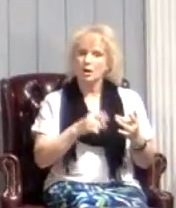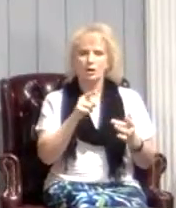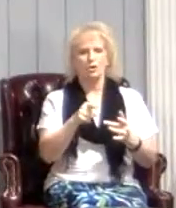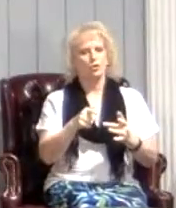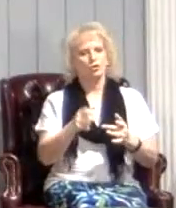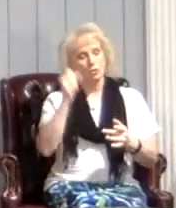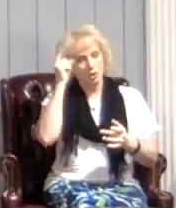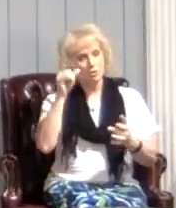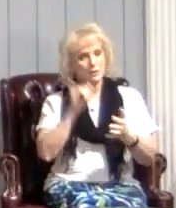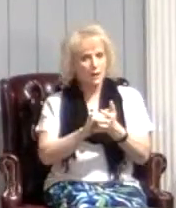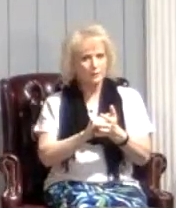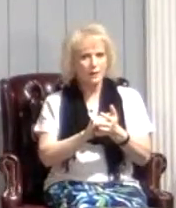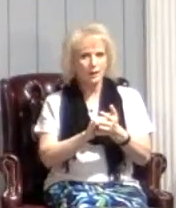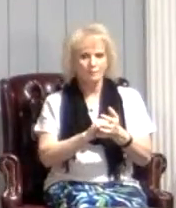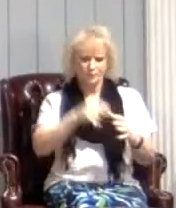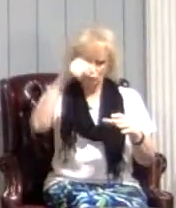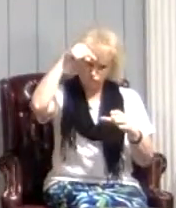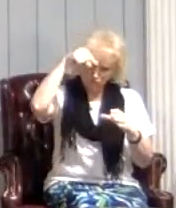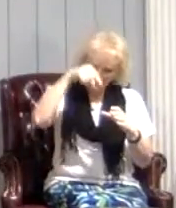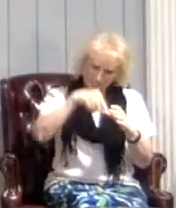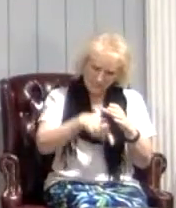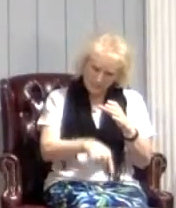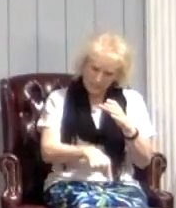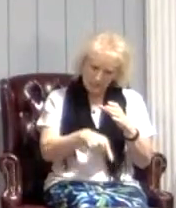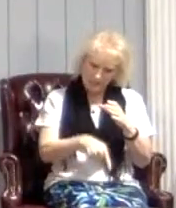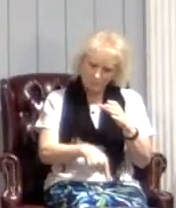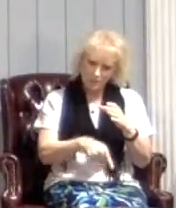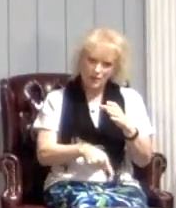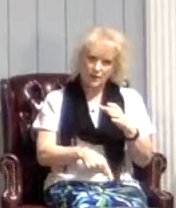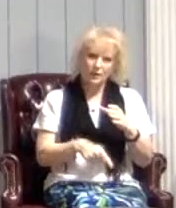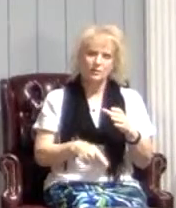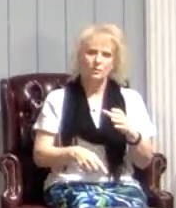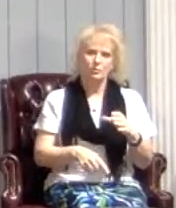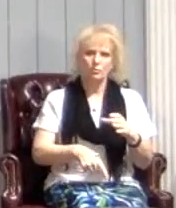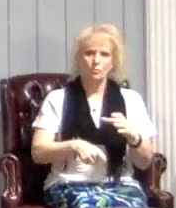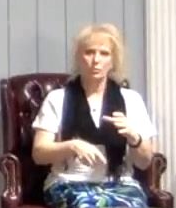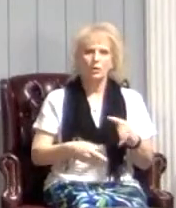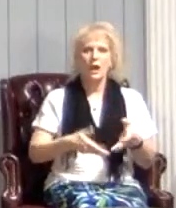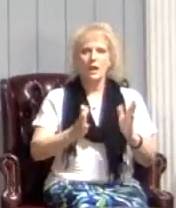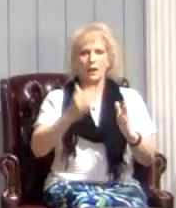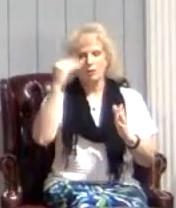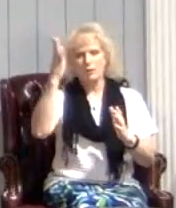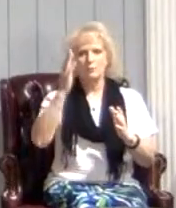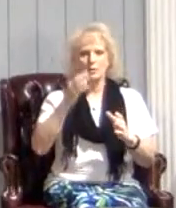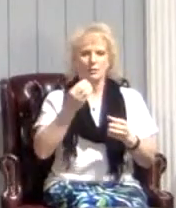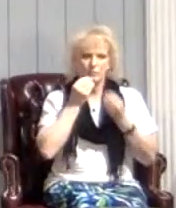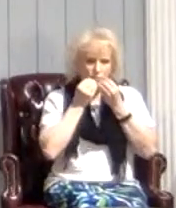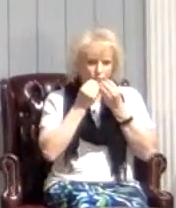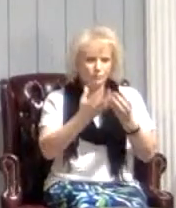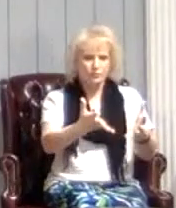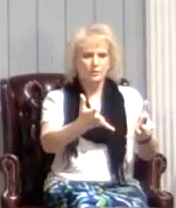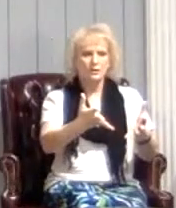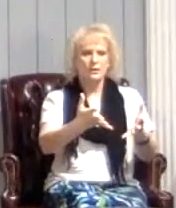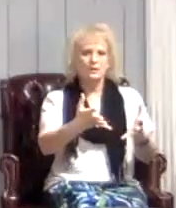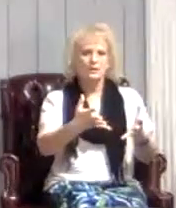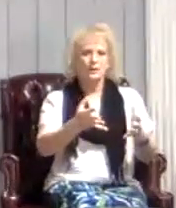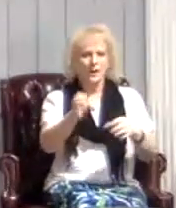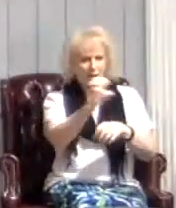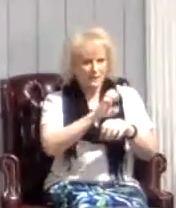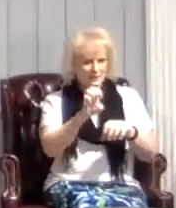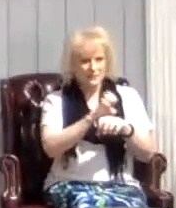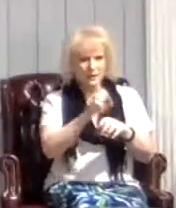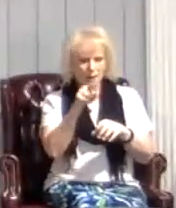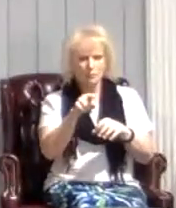deep into the taproot of God. You'll allow him to feed you. You'll allow him to establish you. You'll allow him